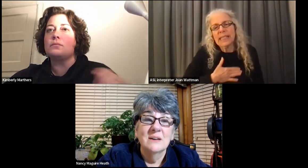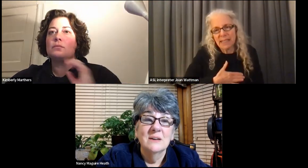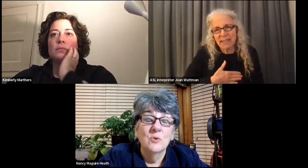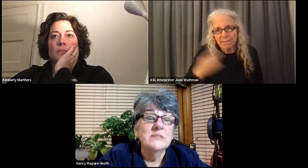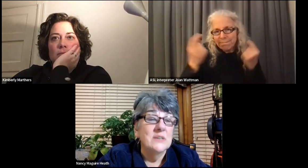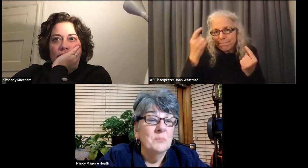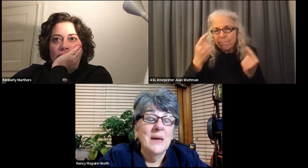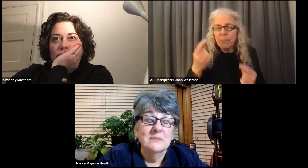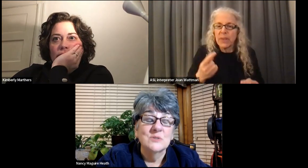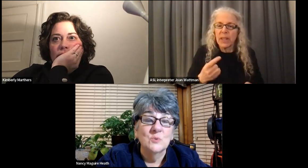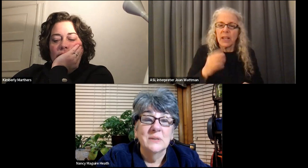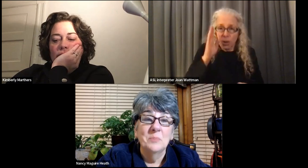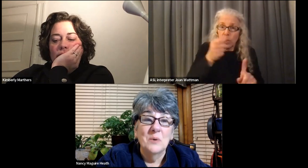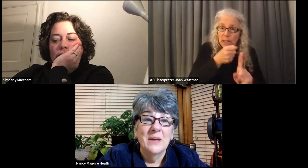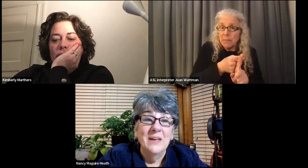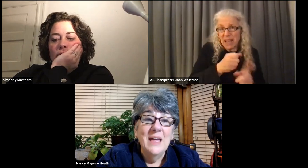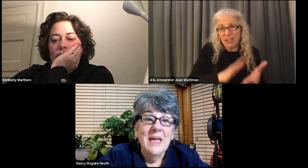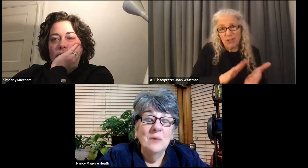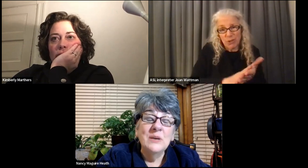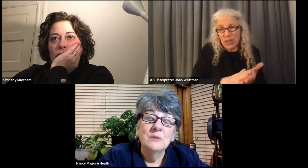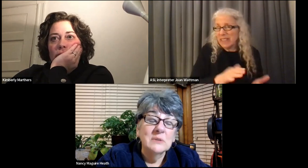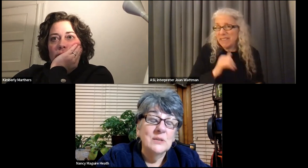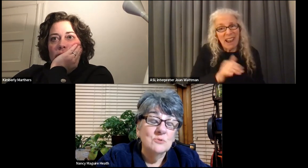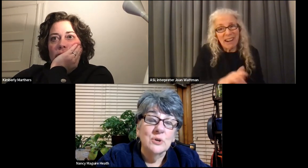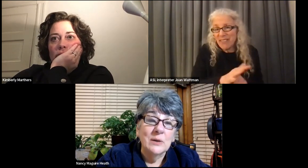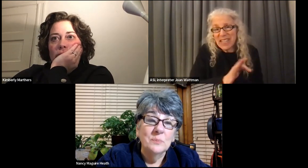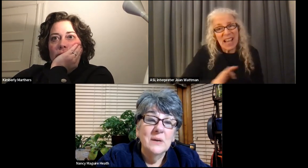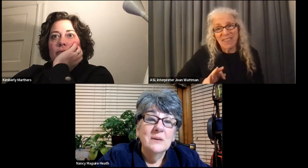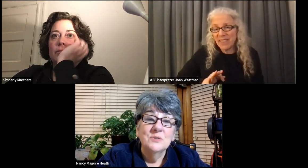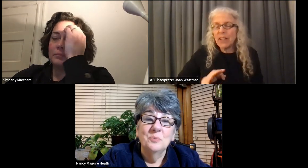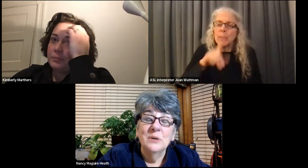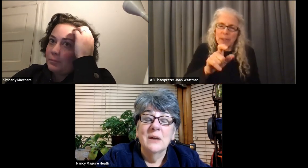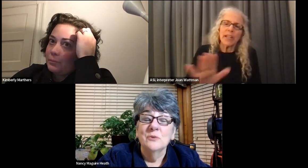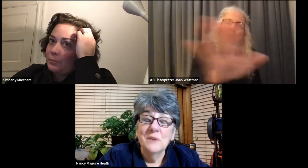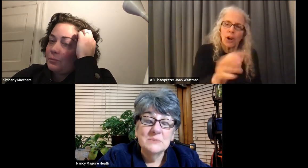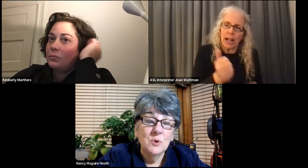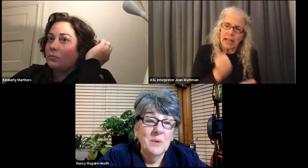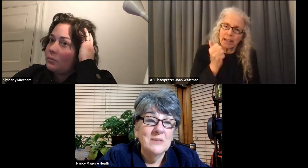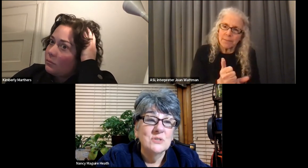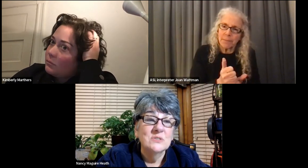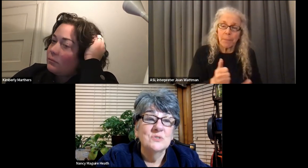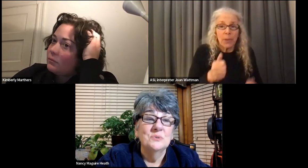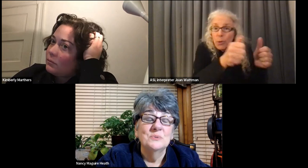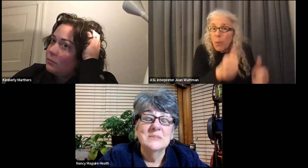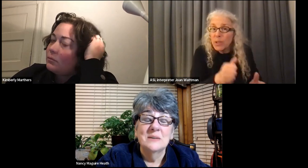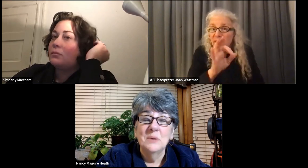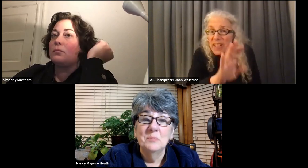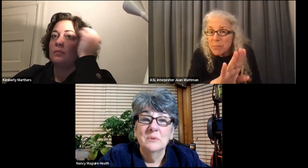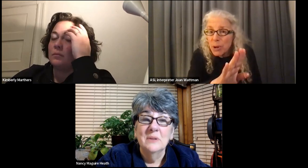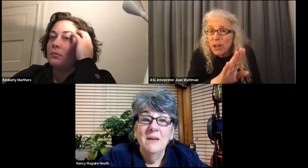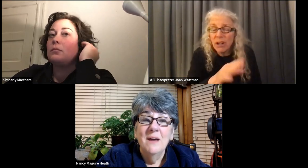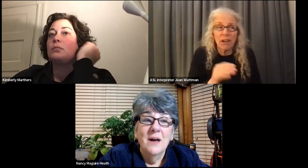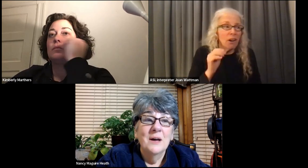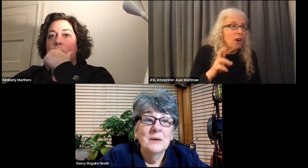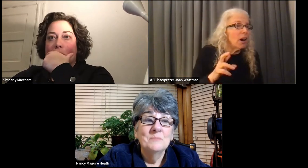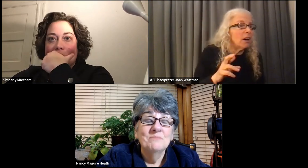is going to impact the school in a big way. And we could really use your help to put it on your Facebook pages, to send people